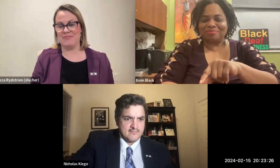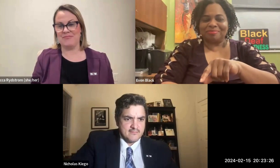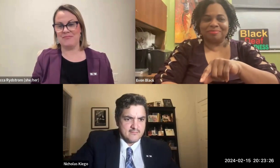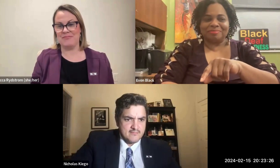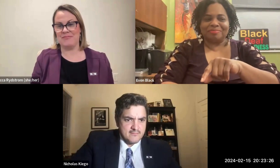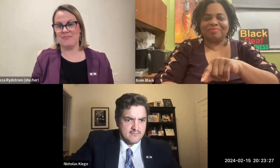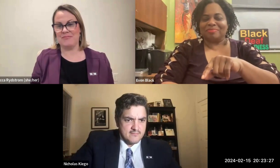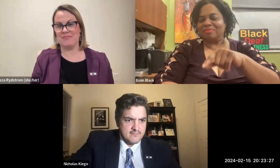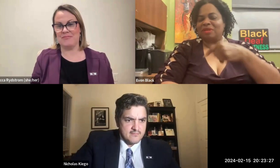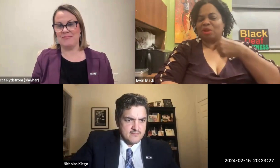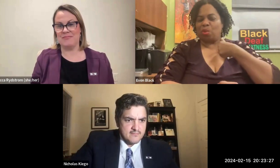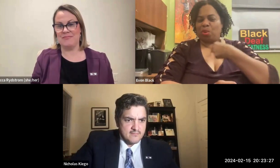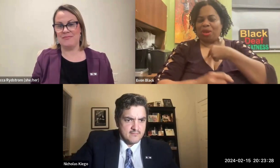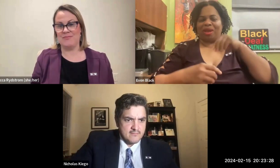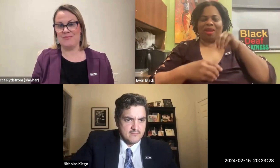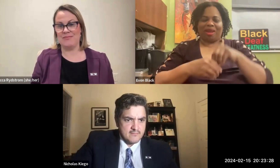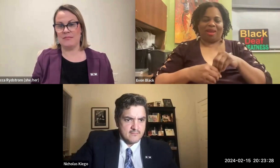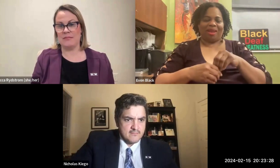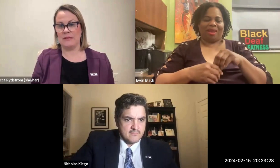Well, that is a good question.